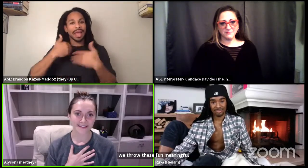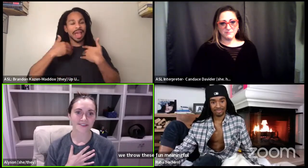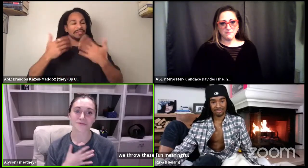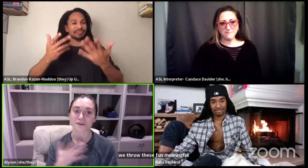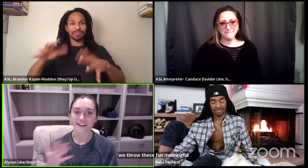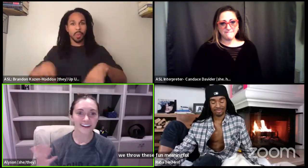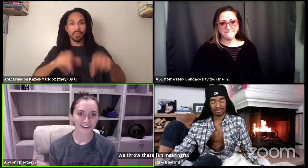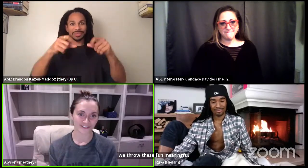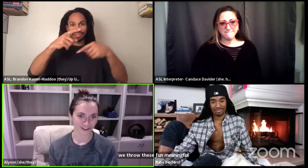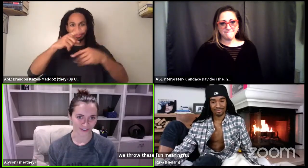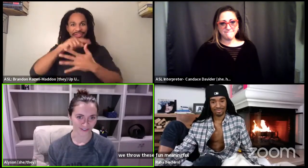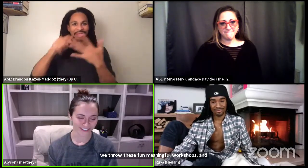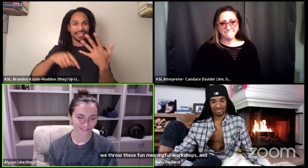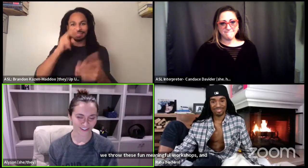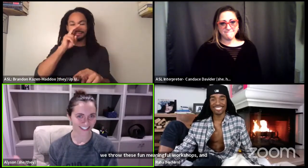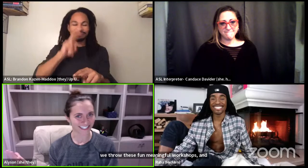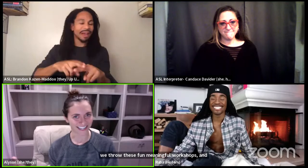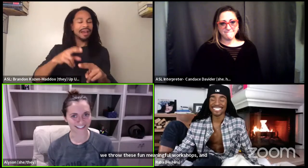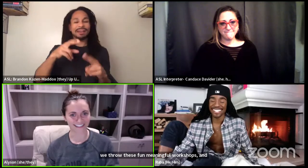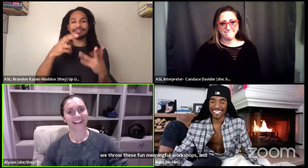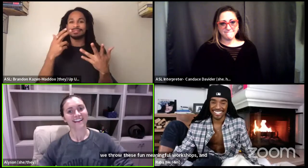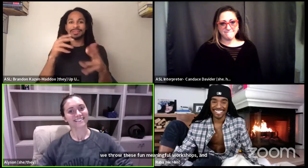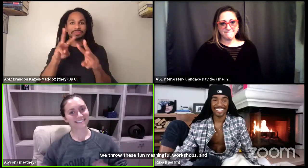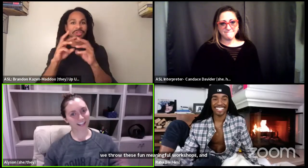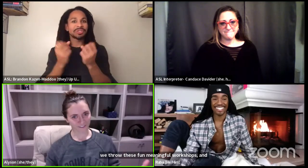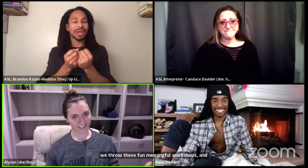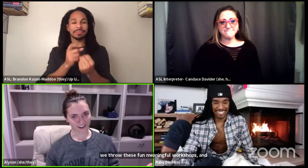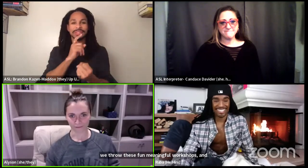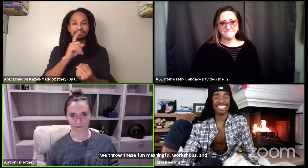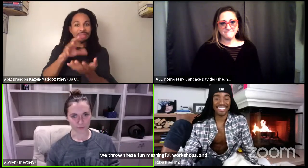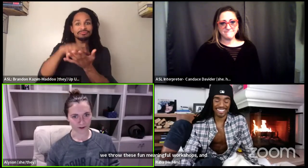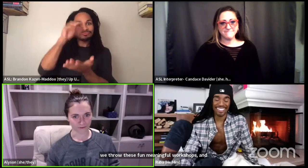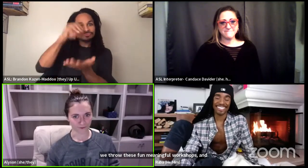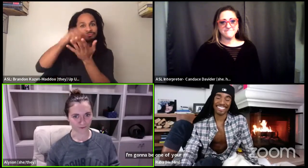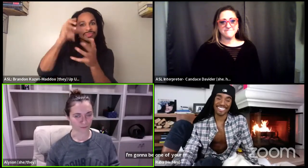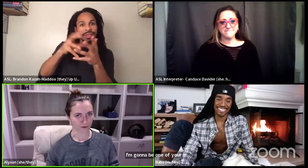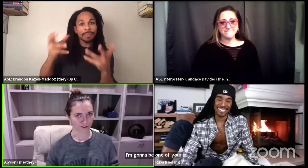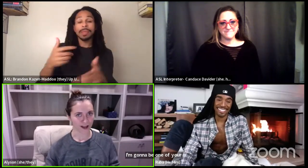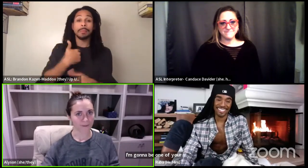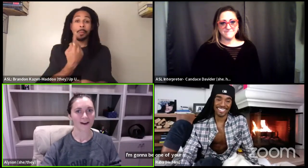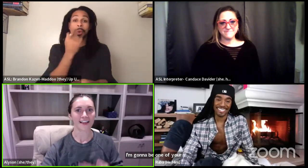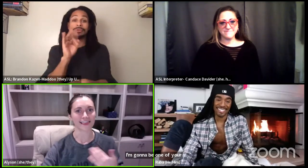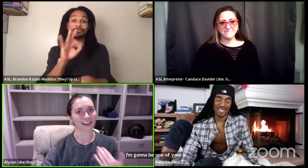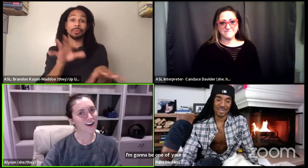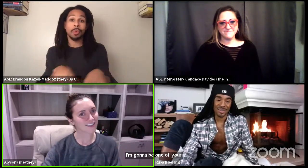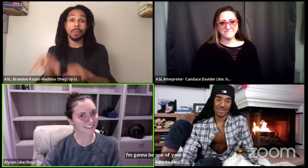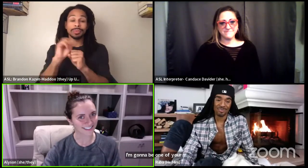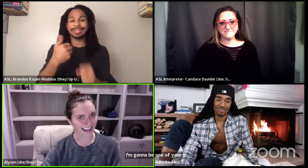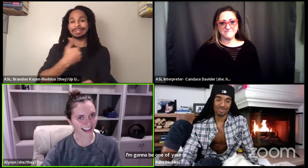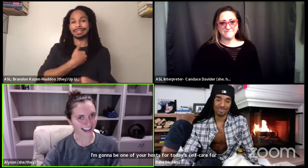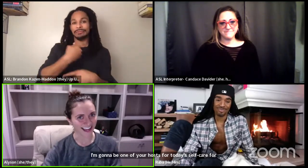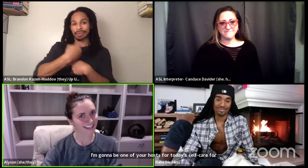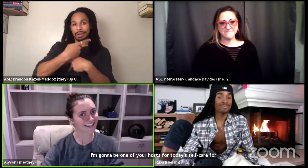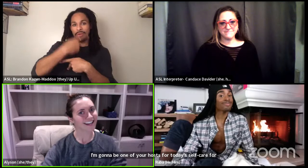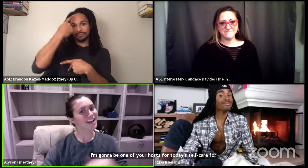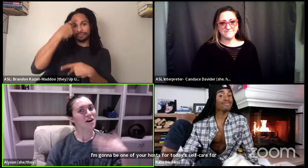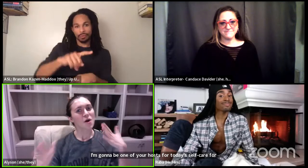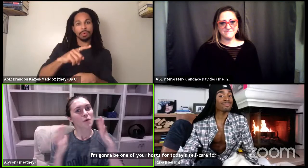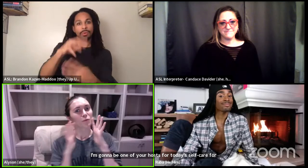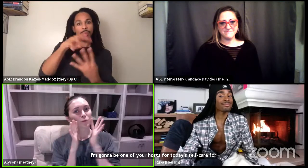be one of your hosts for today's Self-Care for Queer Folks workshop